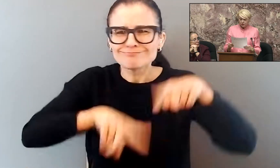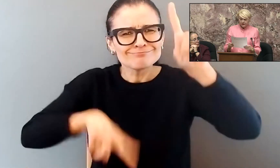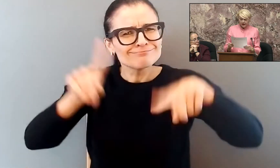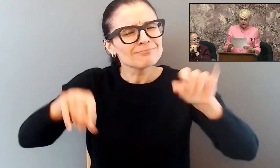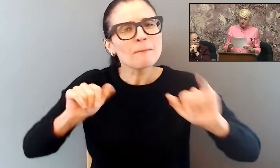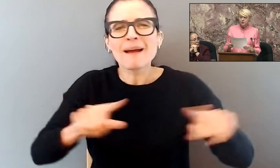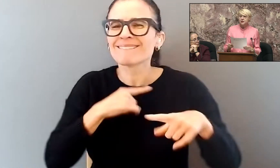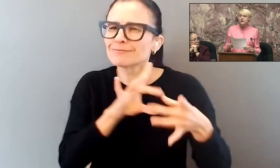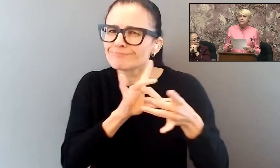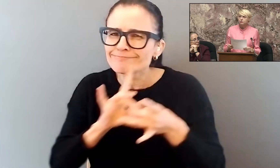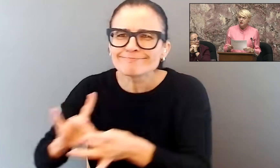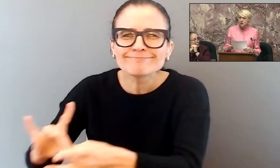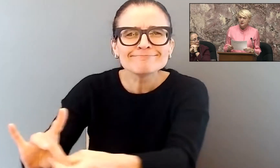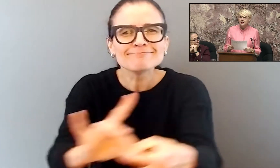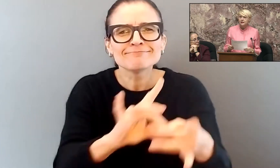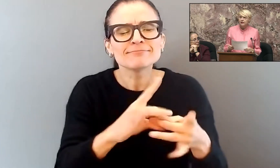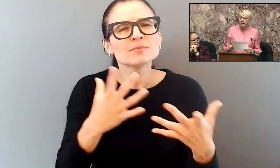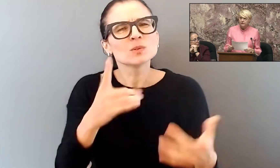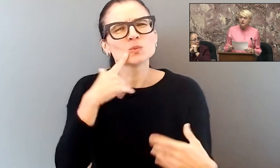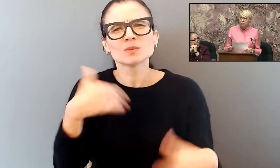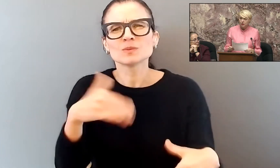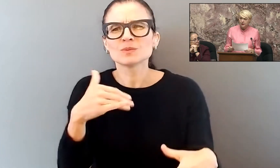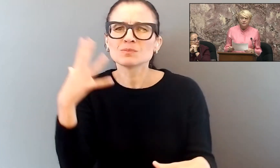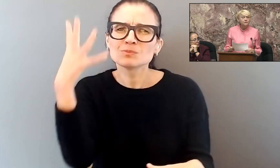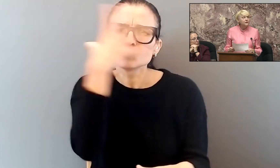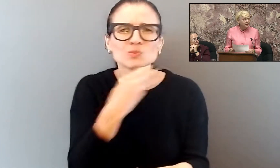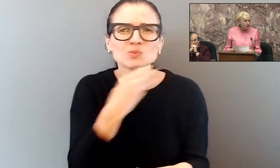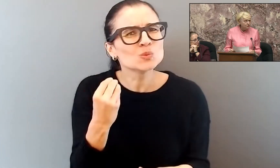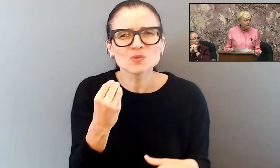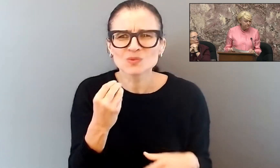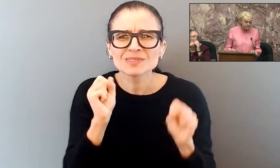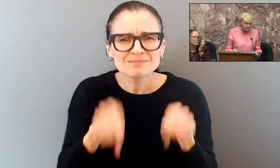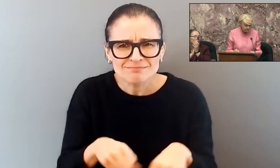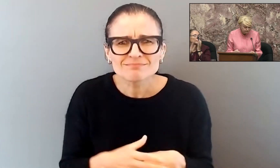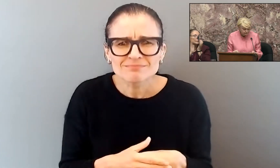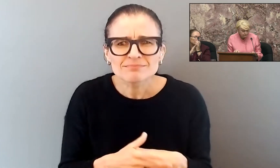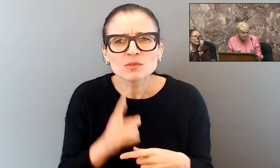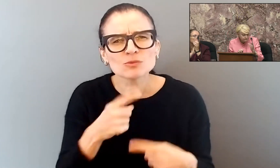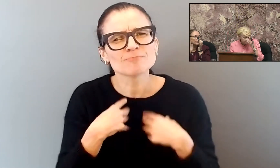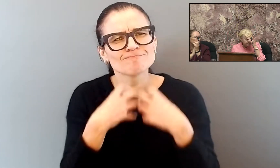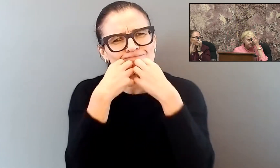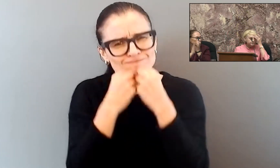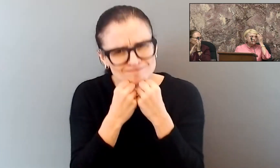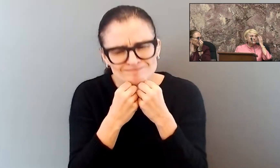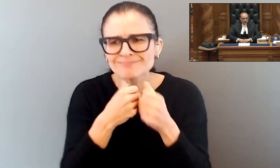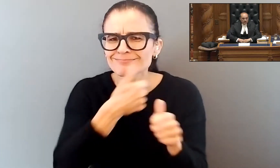that truly values the richness of every story. Thank you.